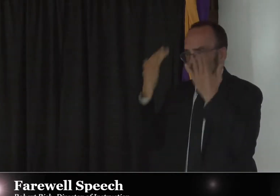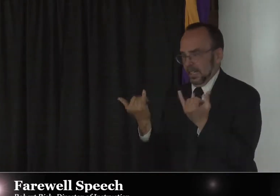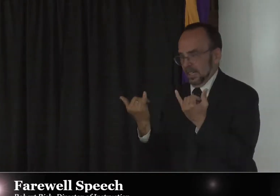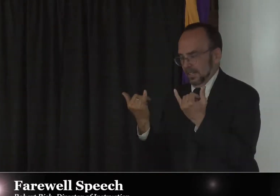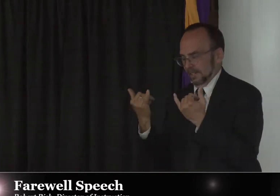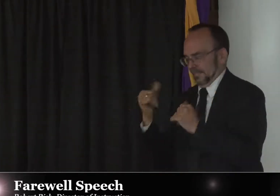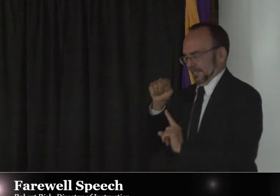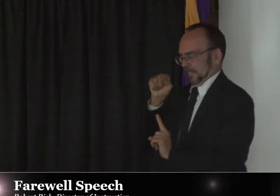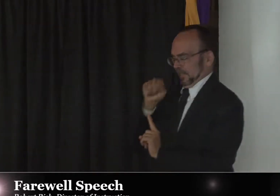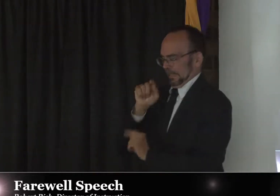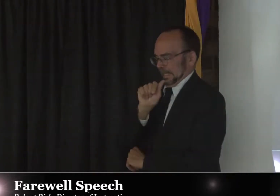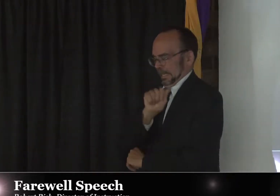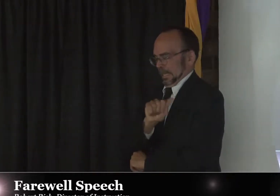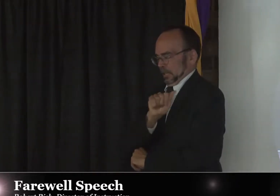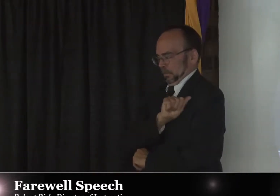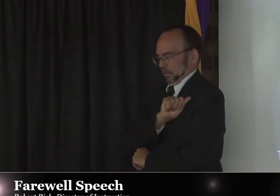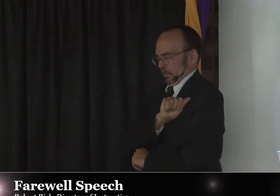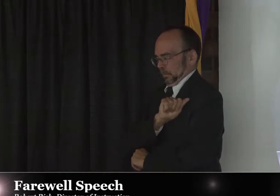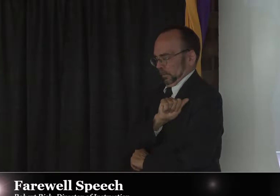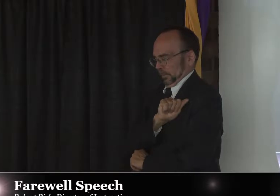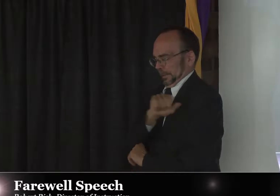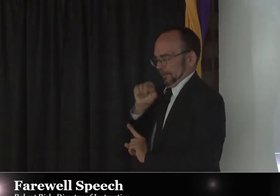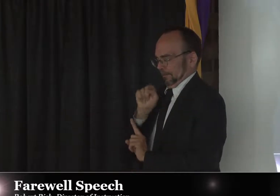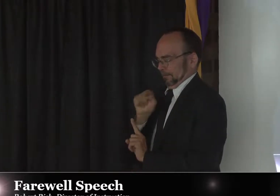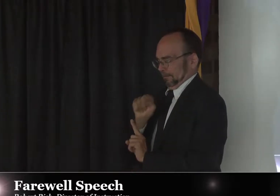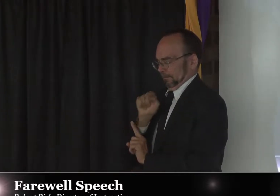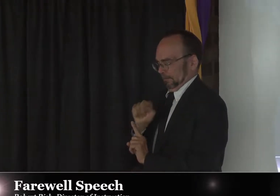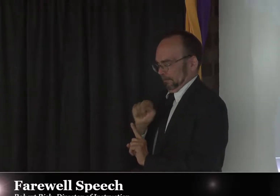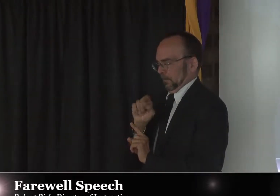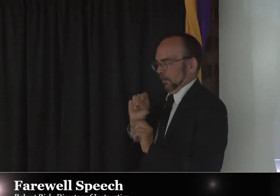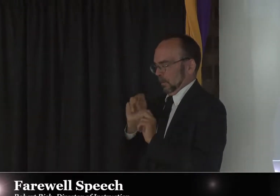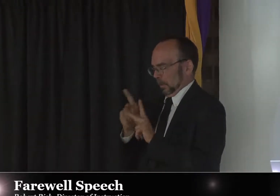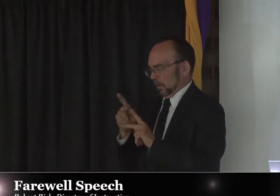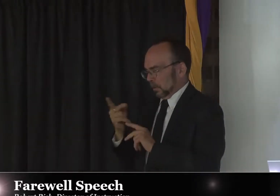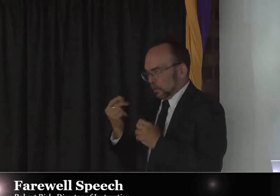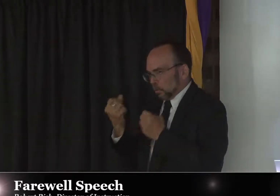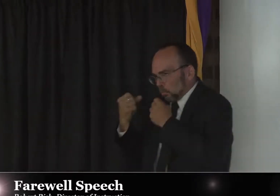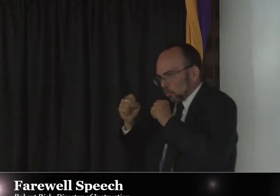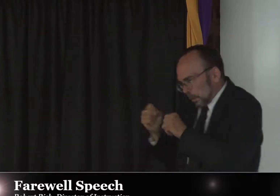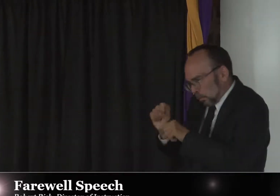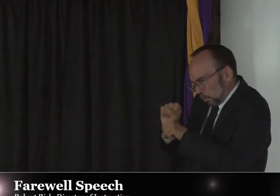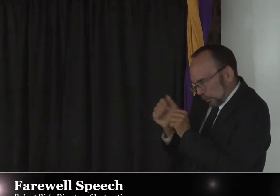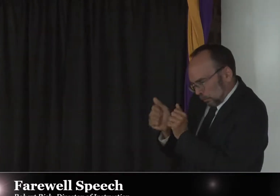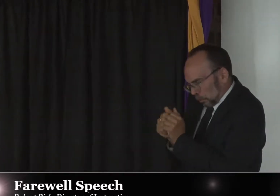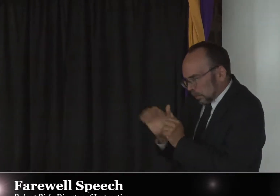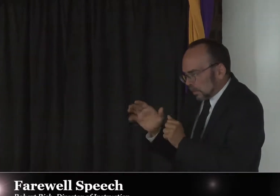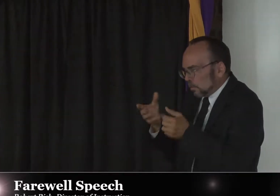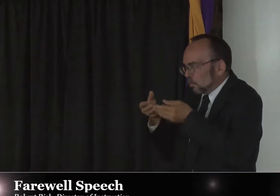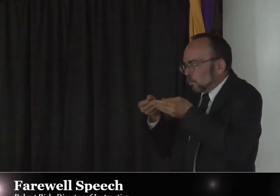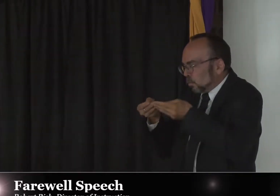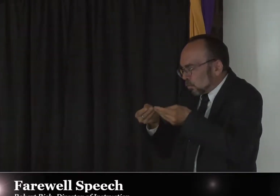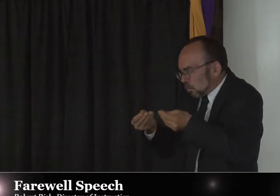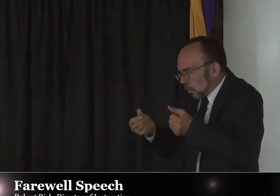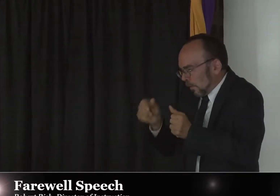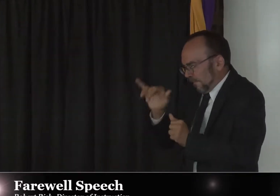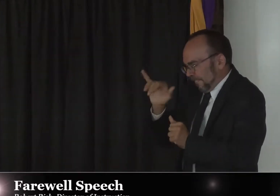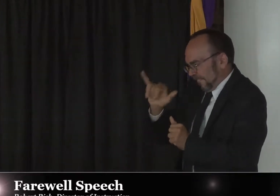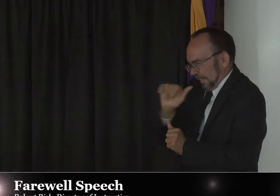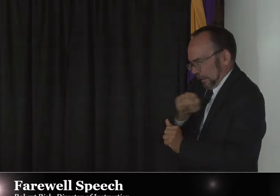is this happening to my brother? See, it was about his attitude. And I tried to help him to